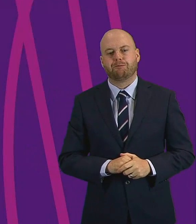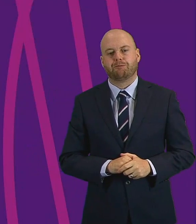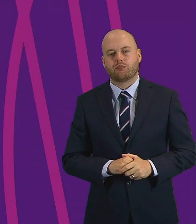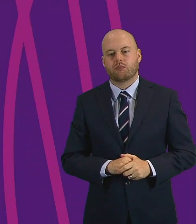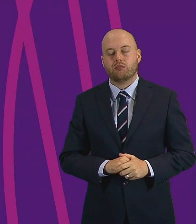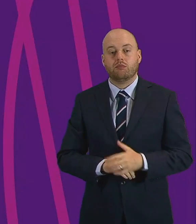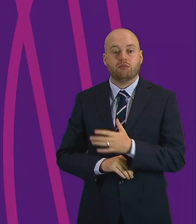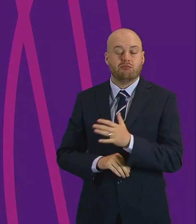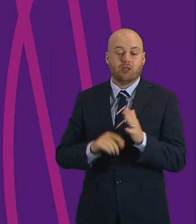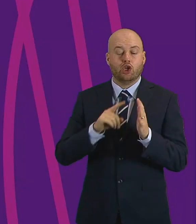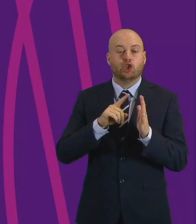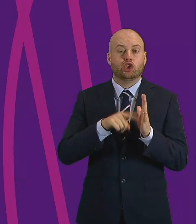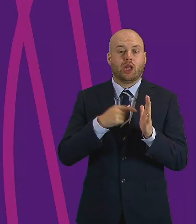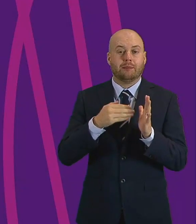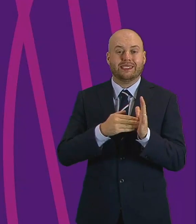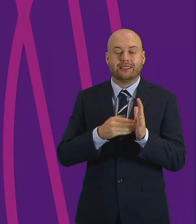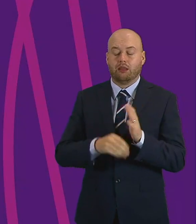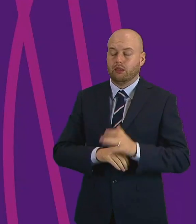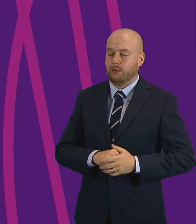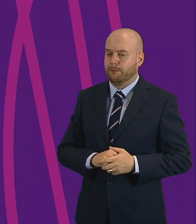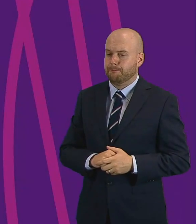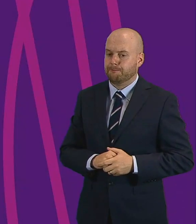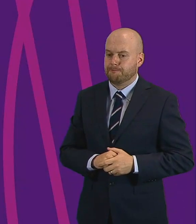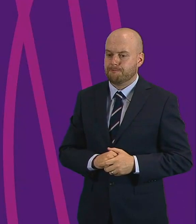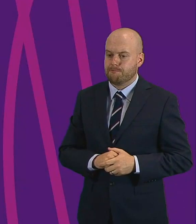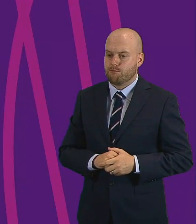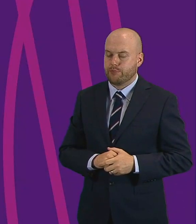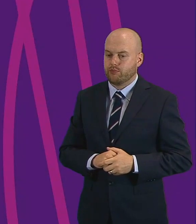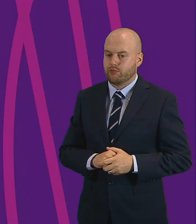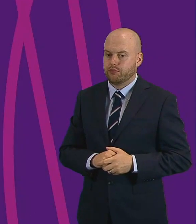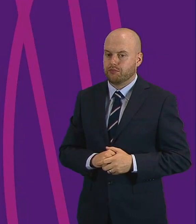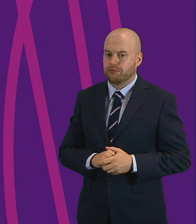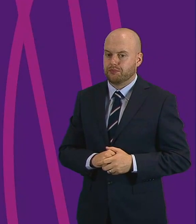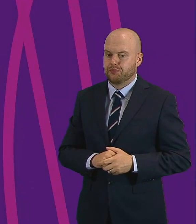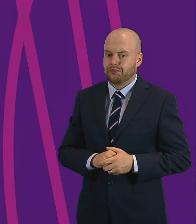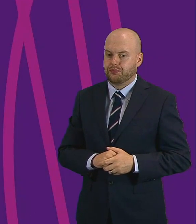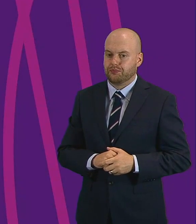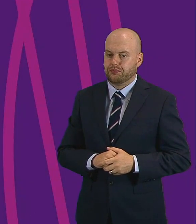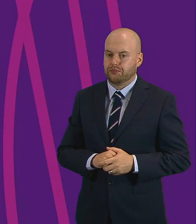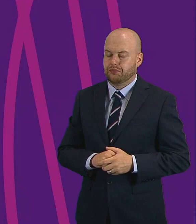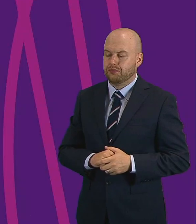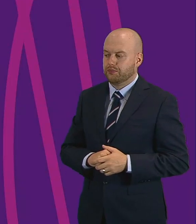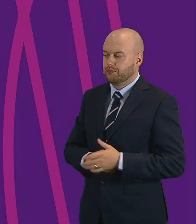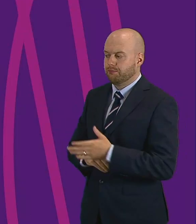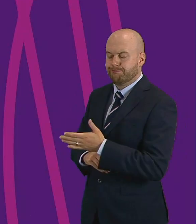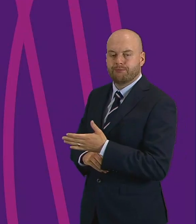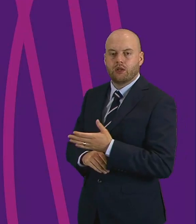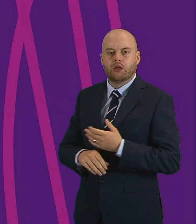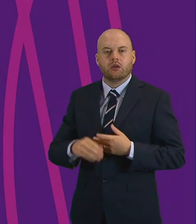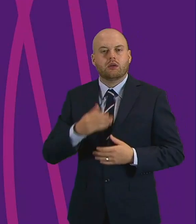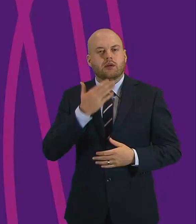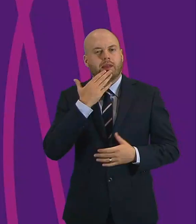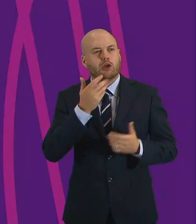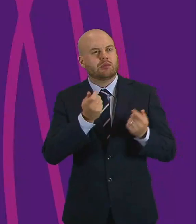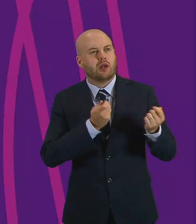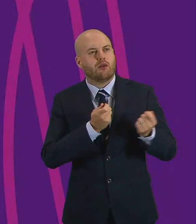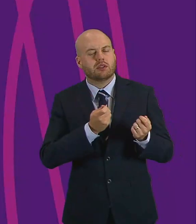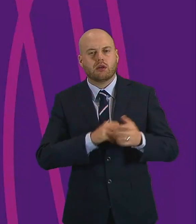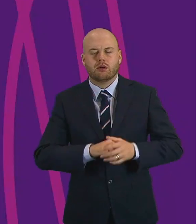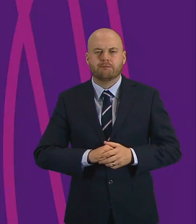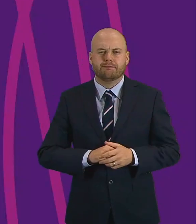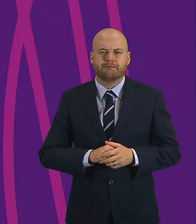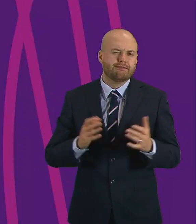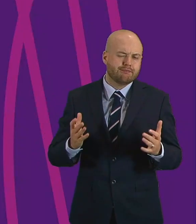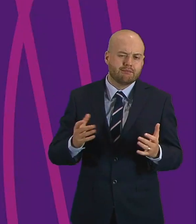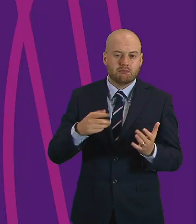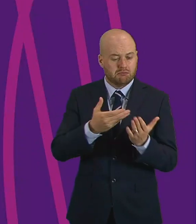John Mason, followed by Sarah Boyack. Thank you very much, Presiding Officer. As the motion says, I think we can and we should be